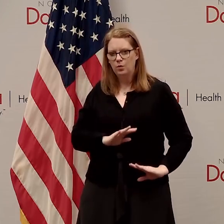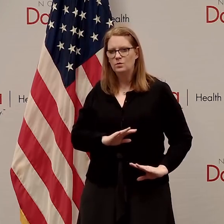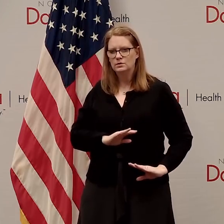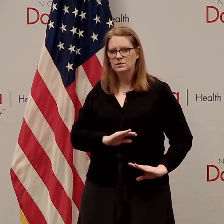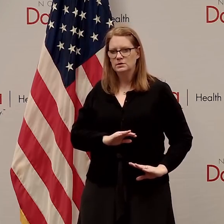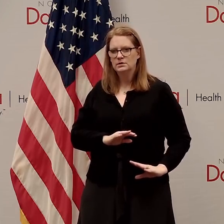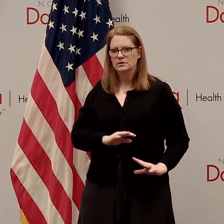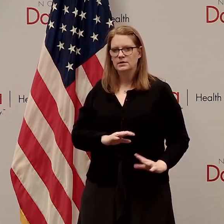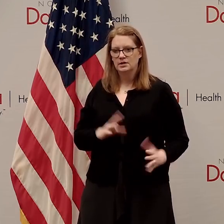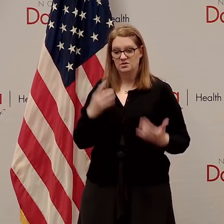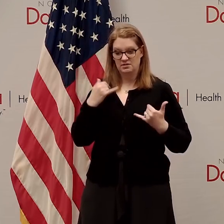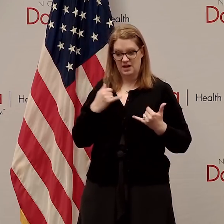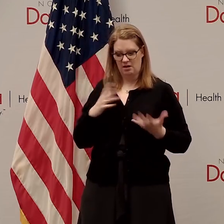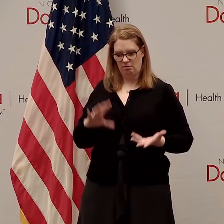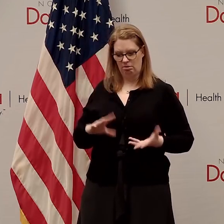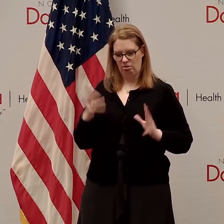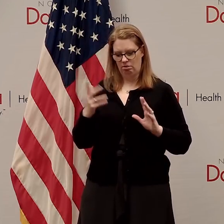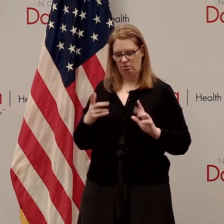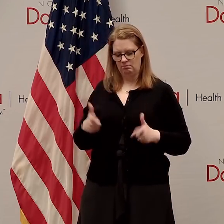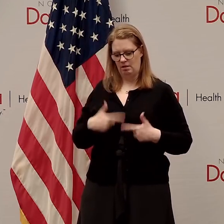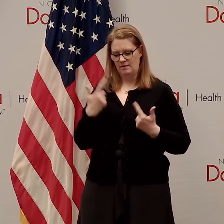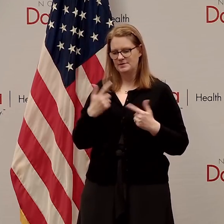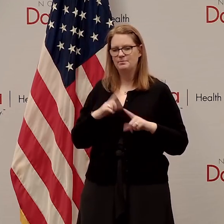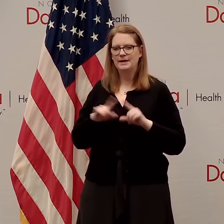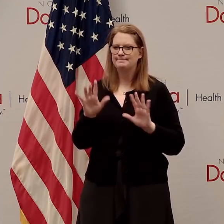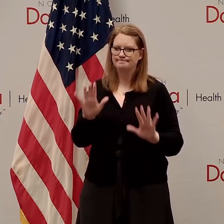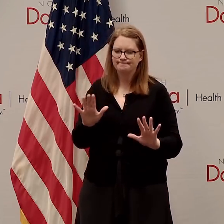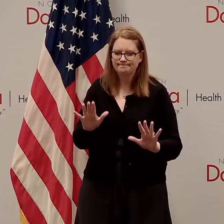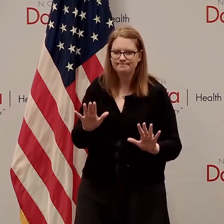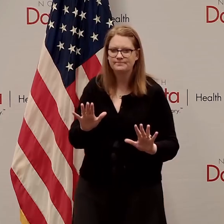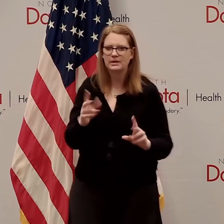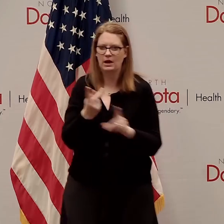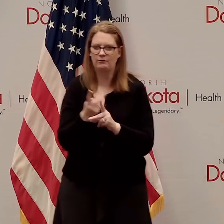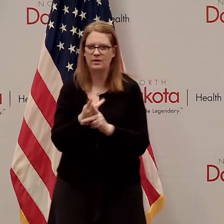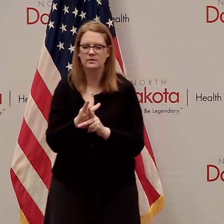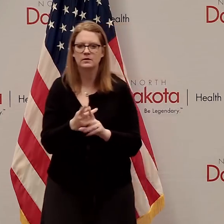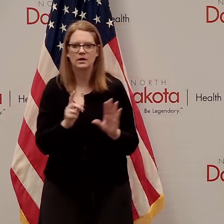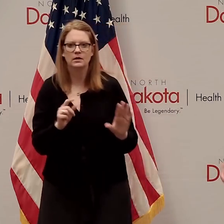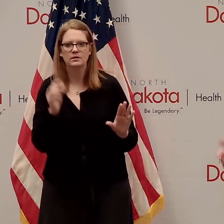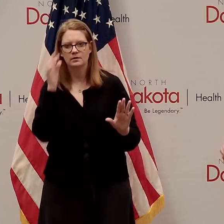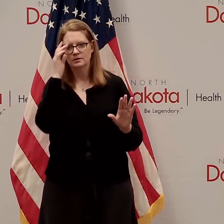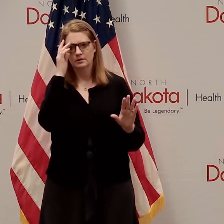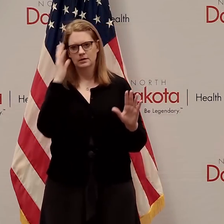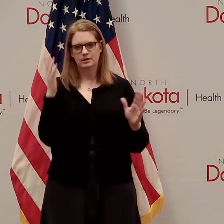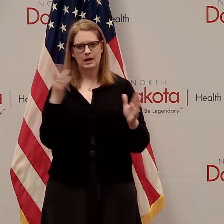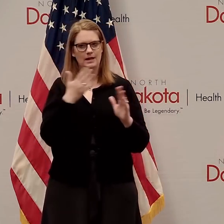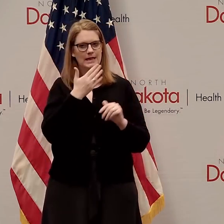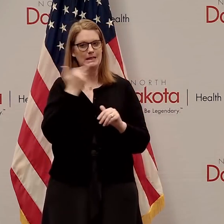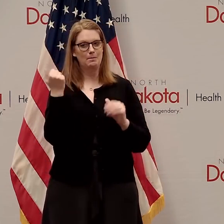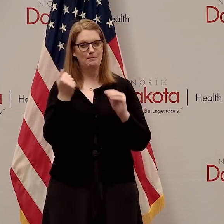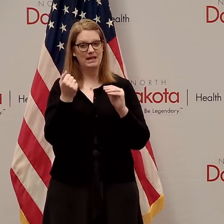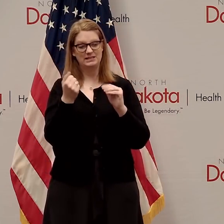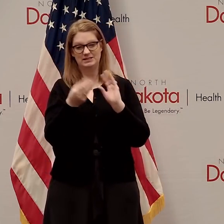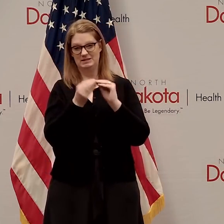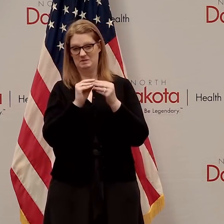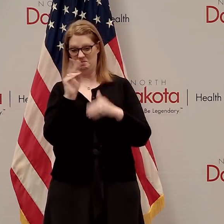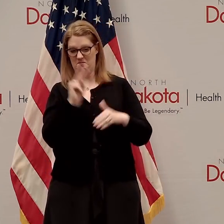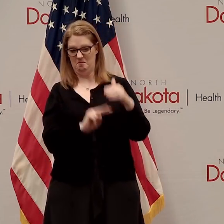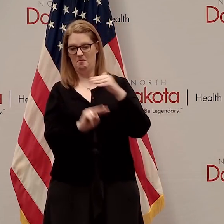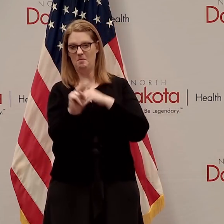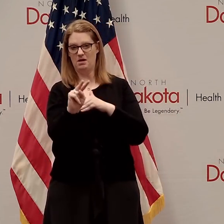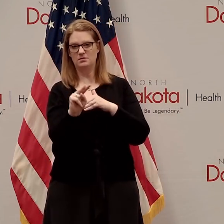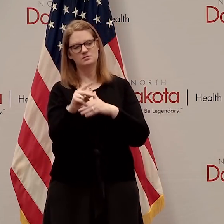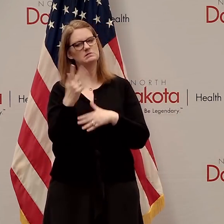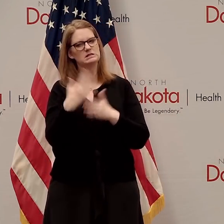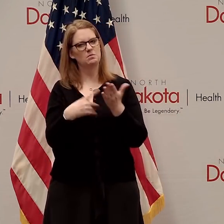the extreme disruption of their daily lives. I want to point to all of what were the so-called best models in the country, some of which we've